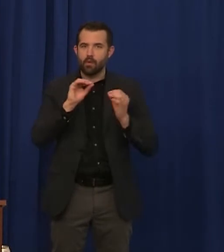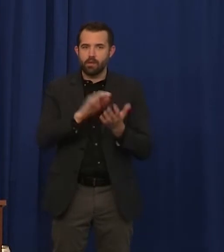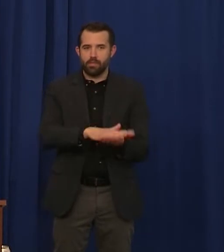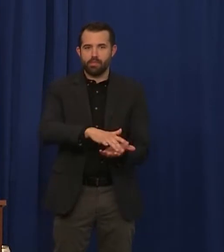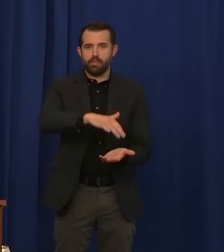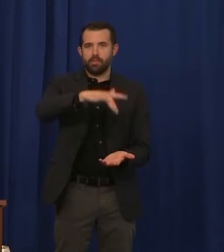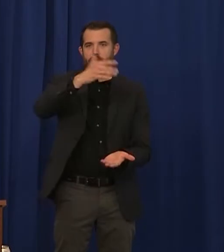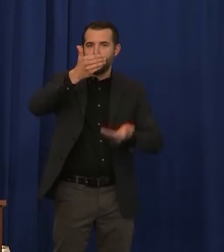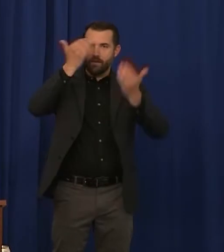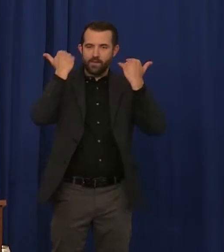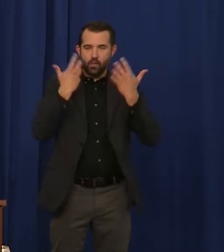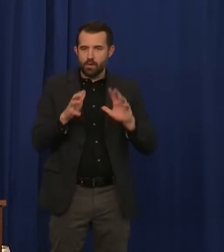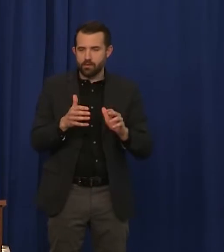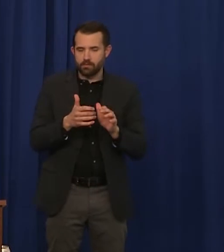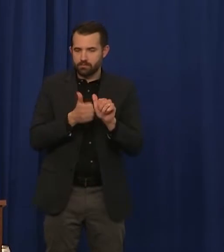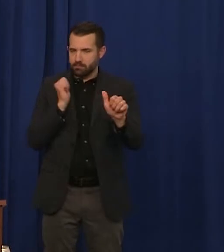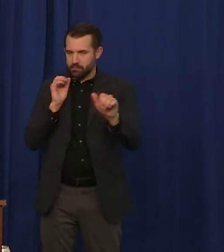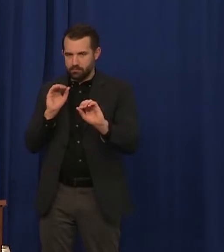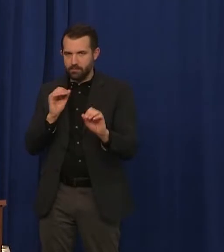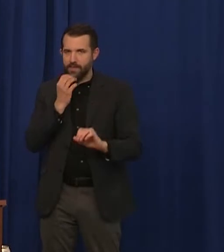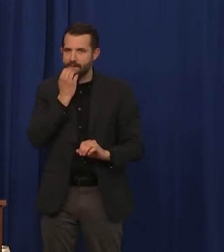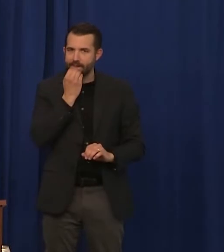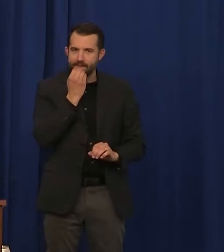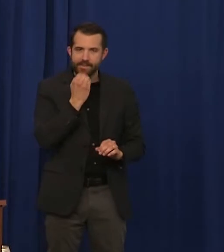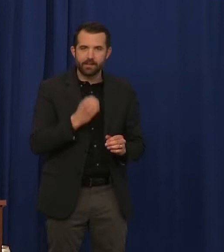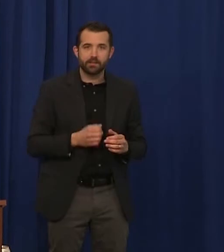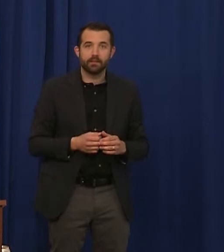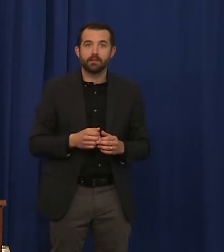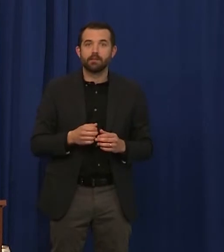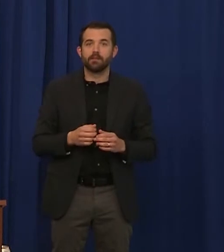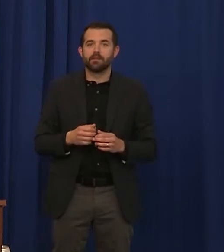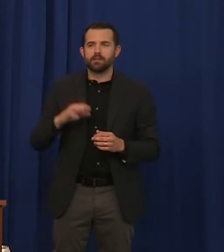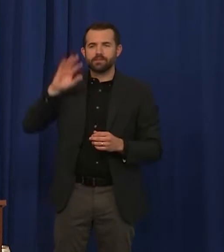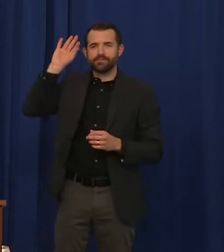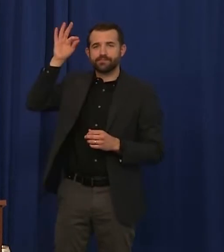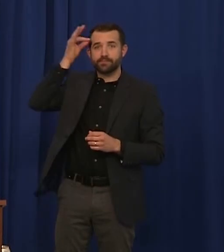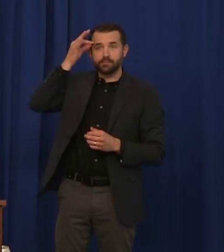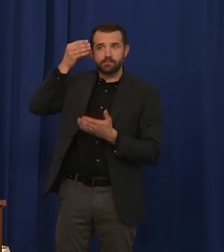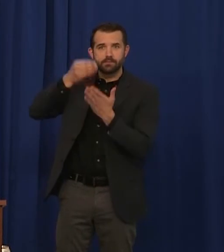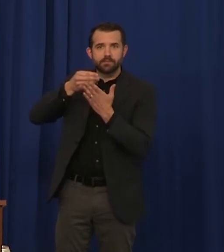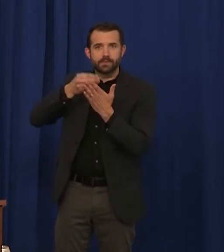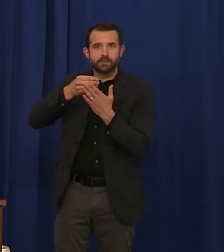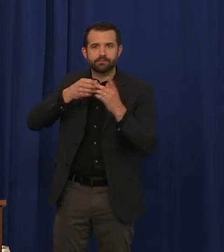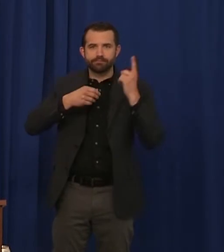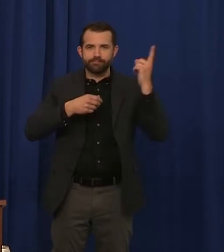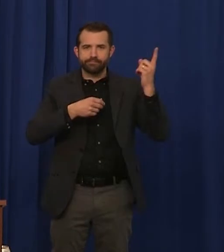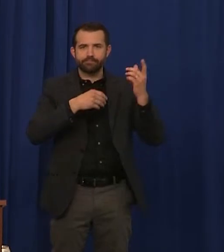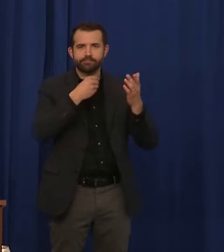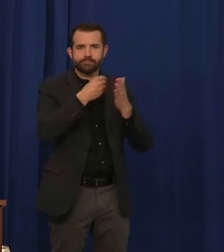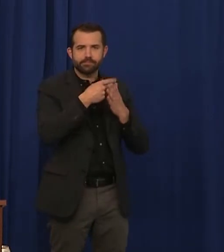Okay, and then on the pandemic unemployment assistance, could you say a little bit more about sort of like